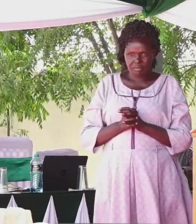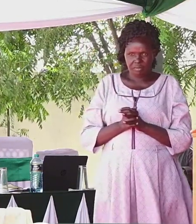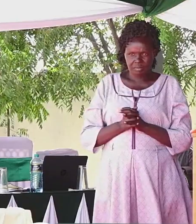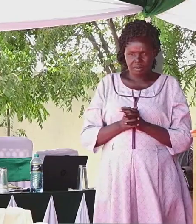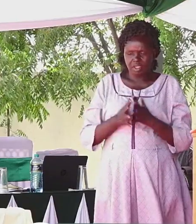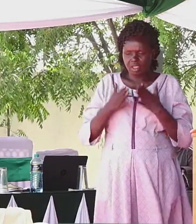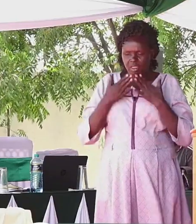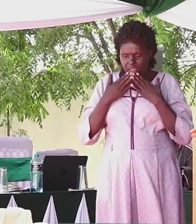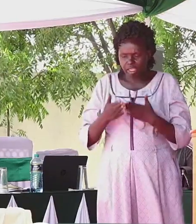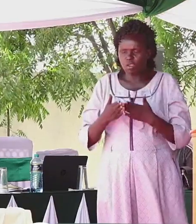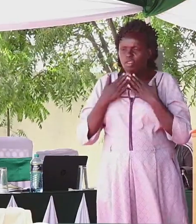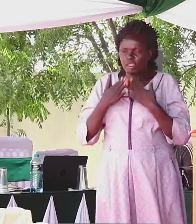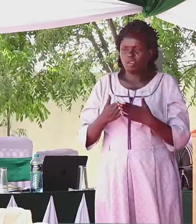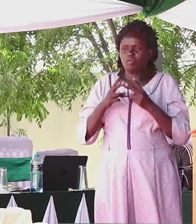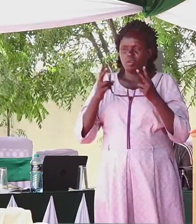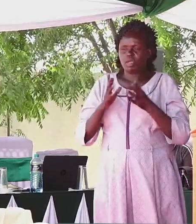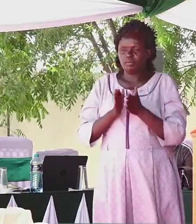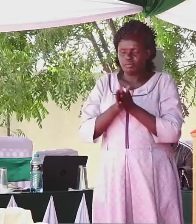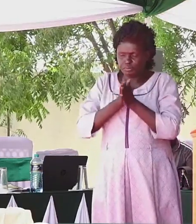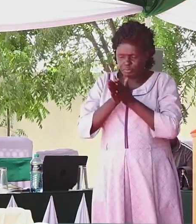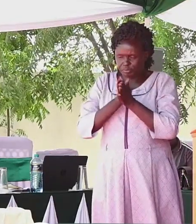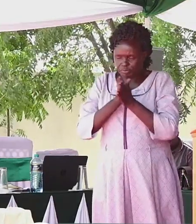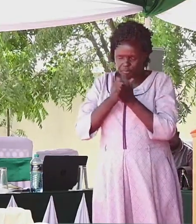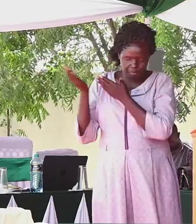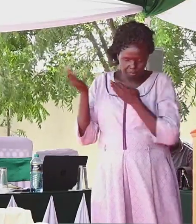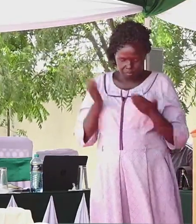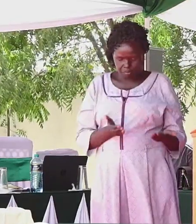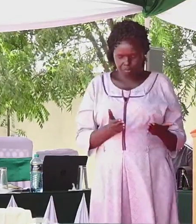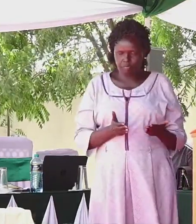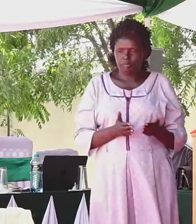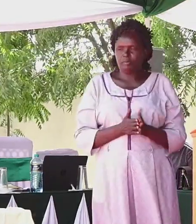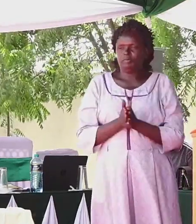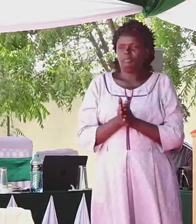Thank you so much for the warm welcome.